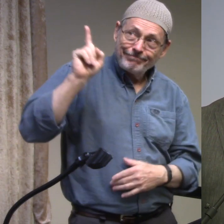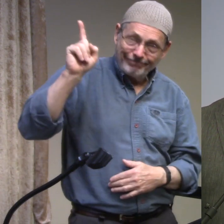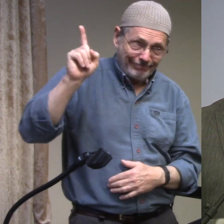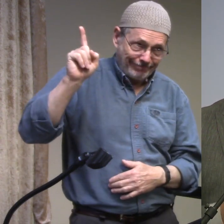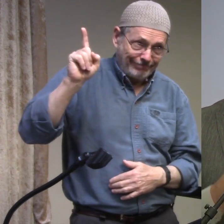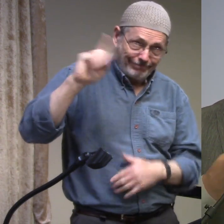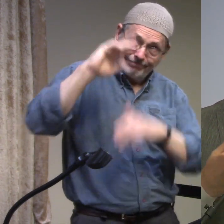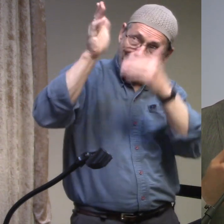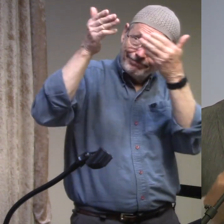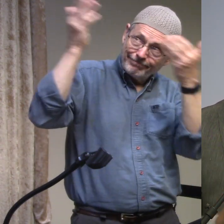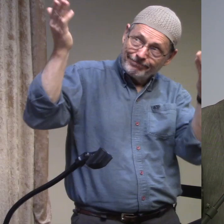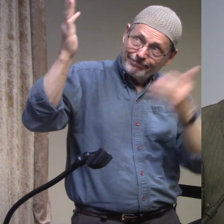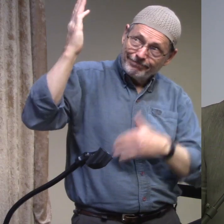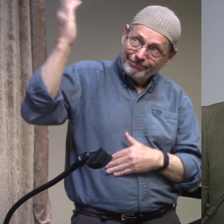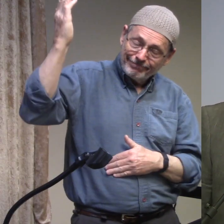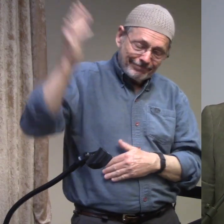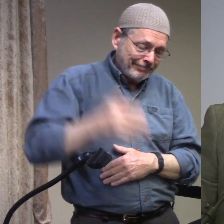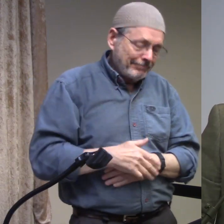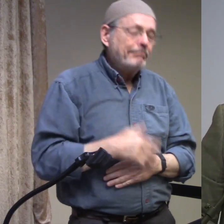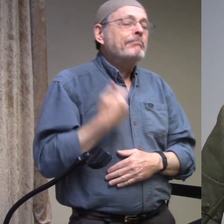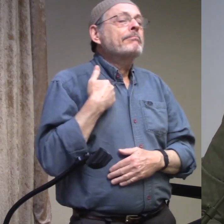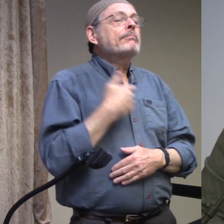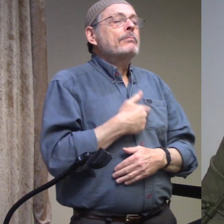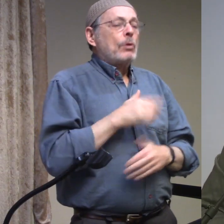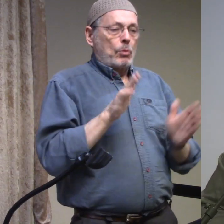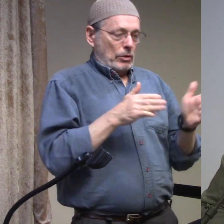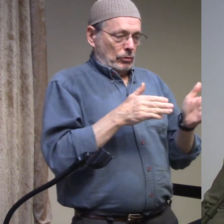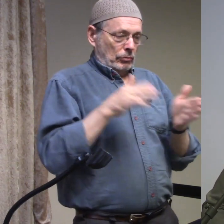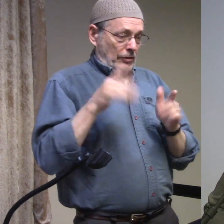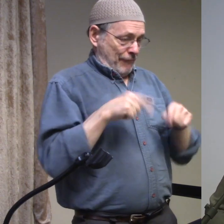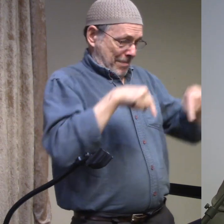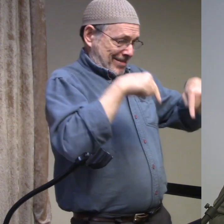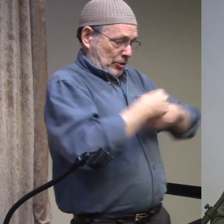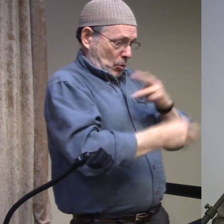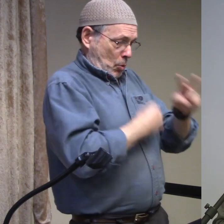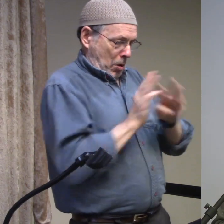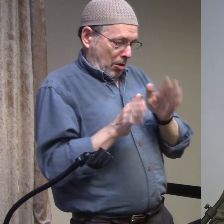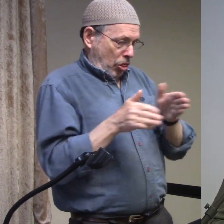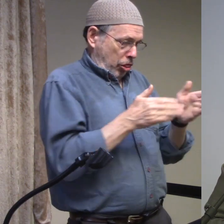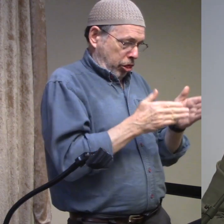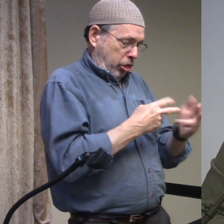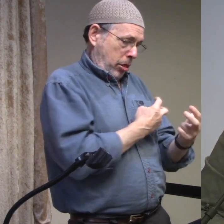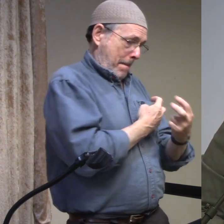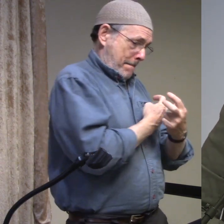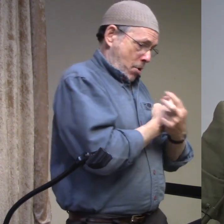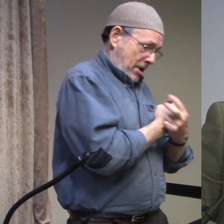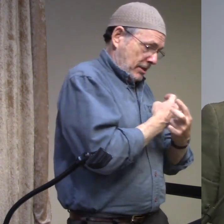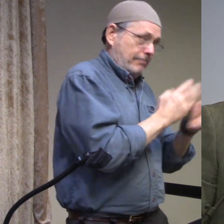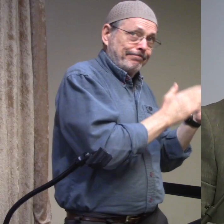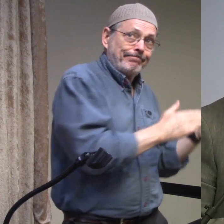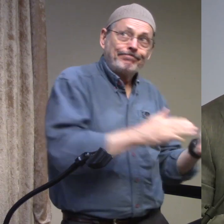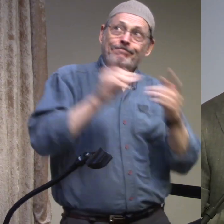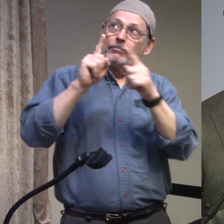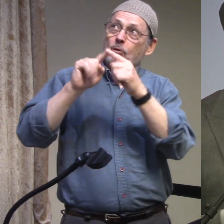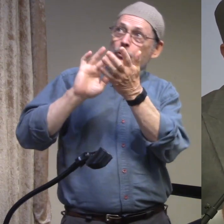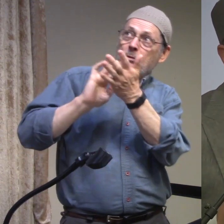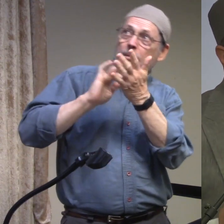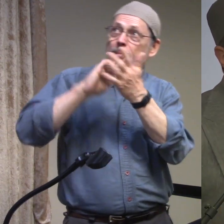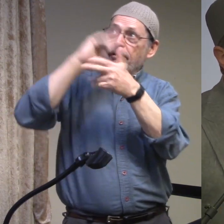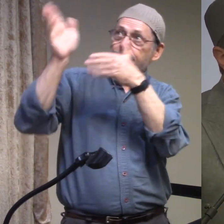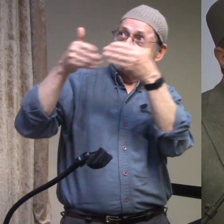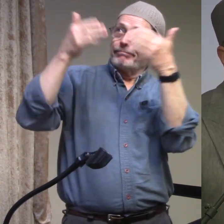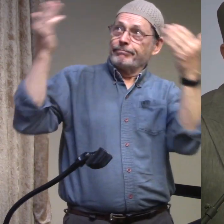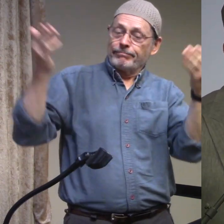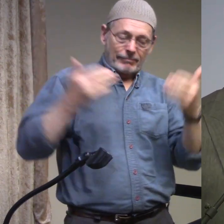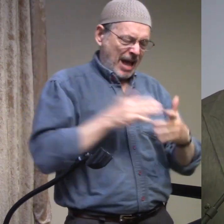And we want to shift from the poison to the medicine. We want to empty our hearts from